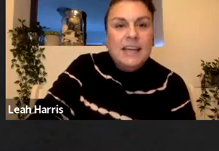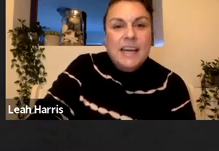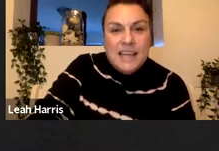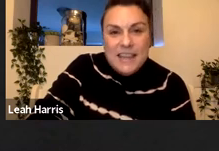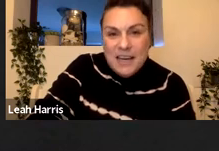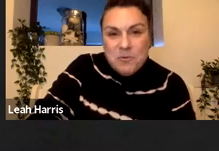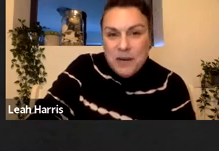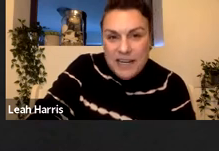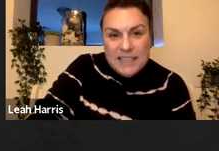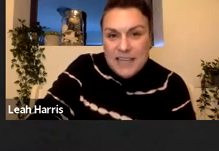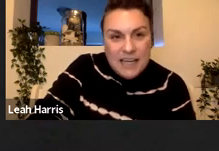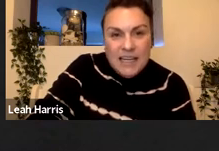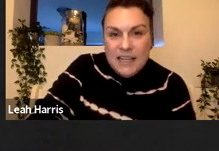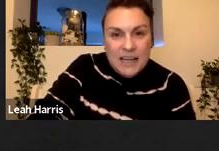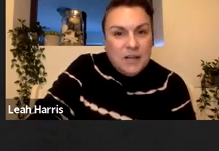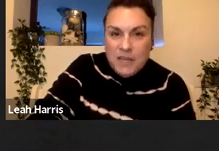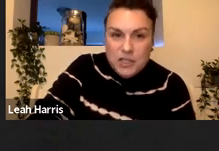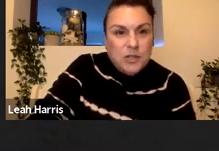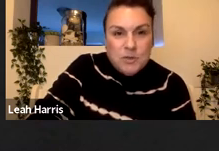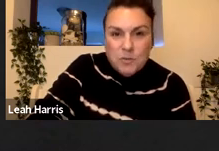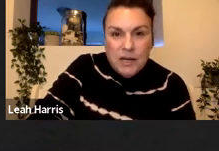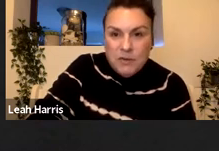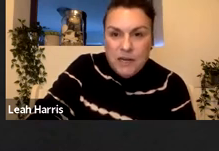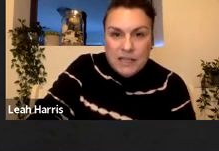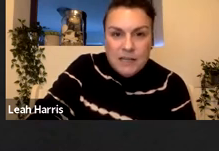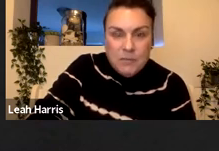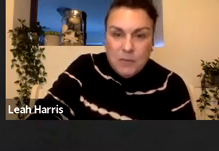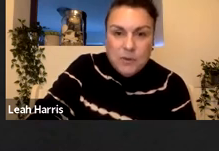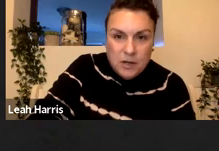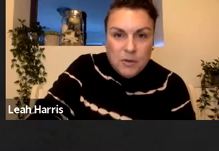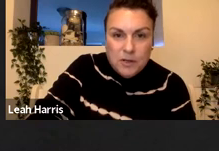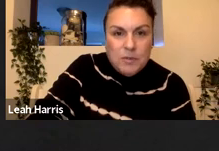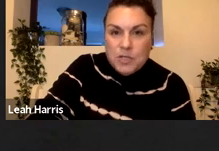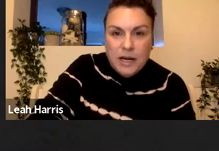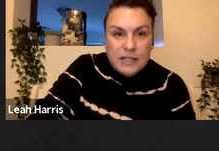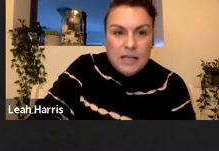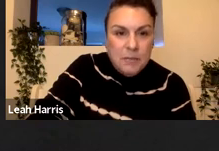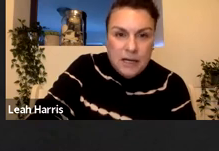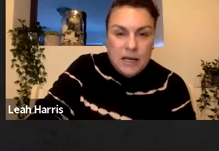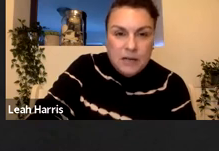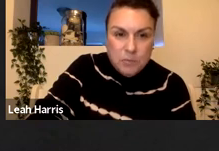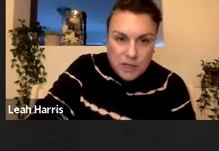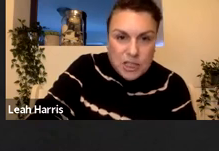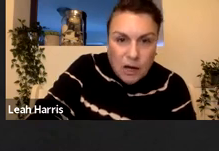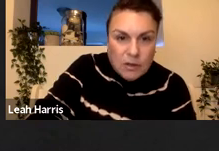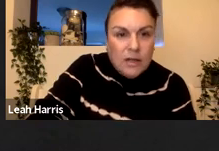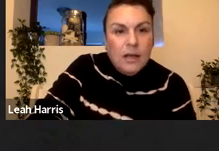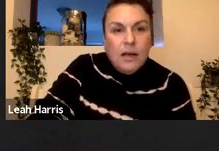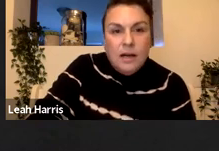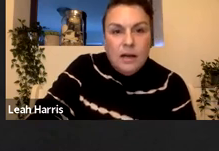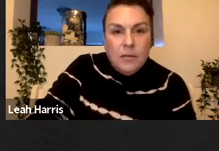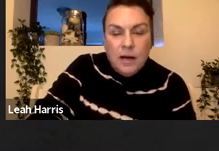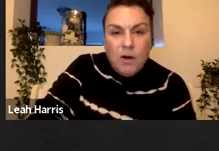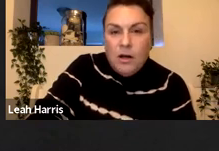that raised any kind of issues around the fact that if people know they're going to be tracked they may not reach out